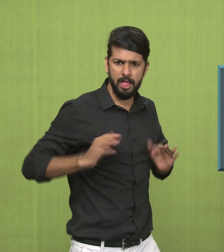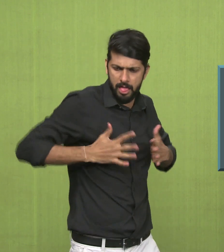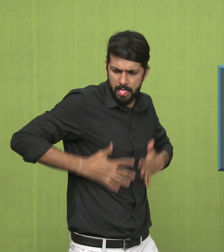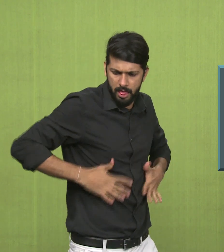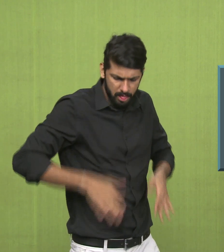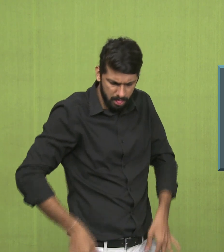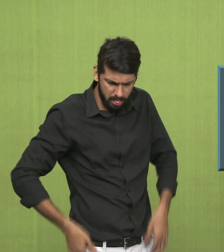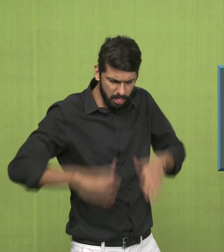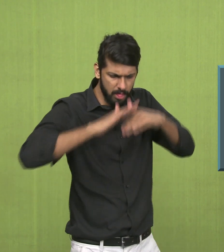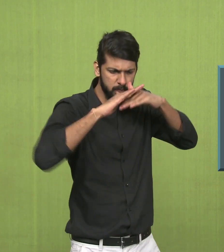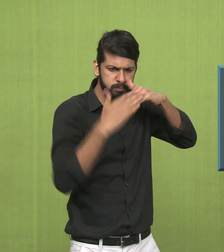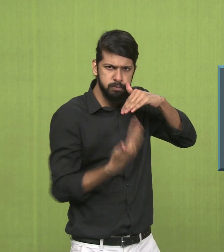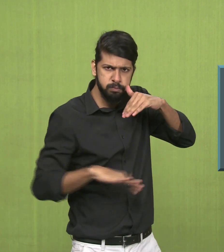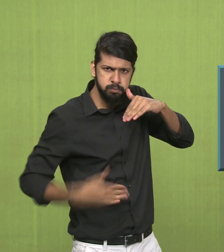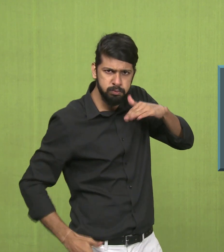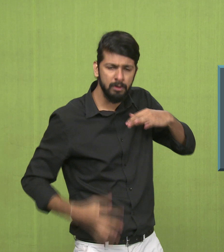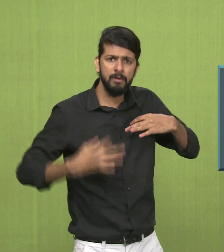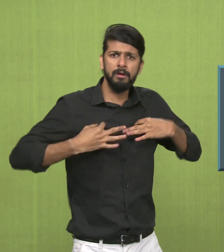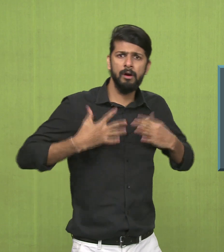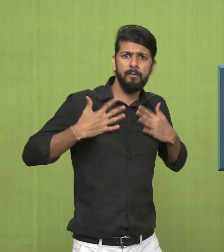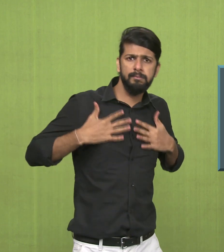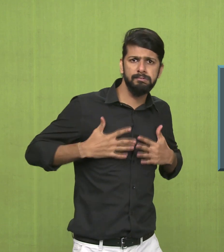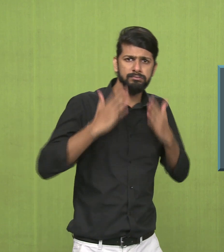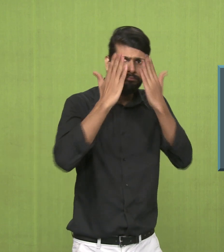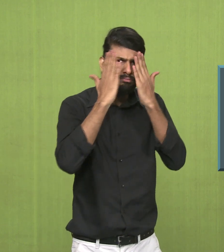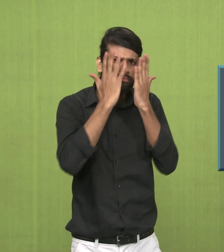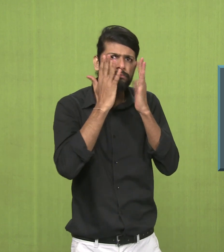in terms of the clothes,